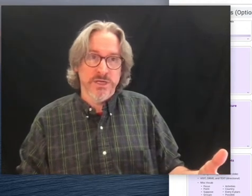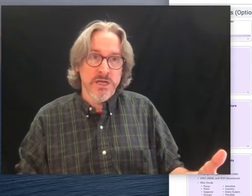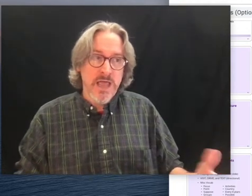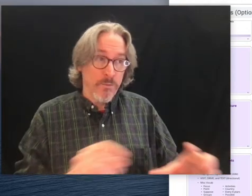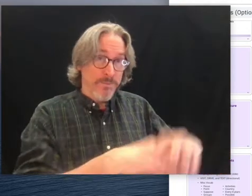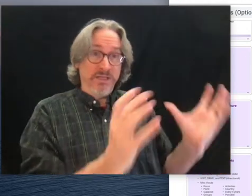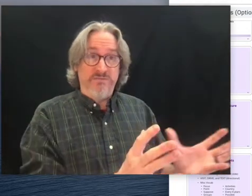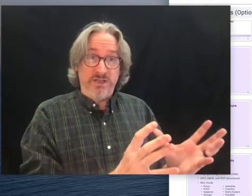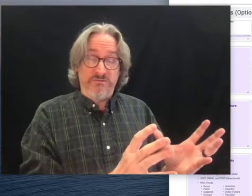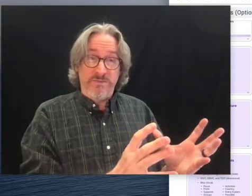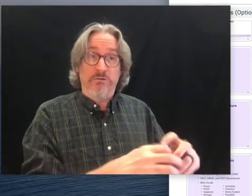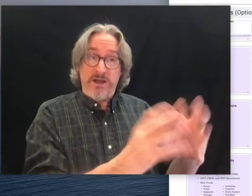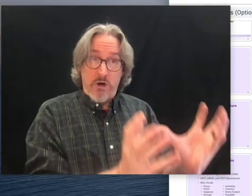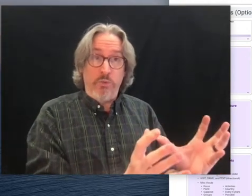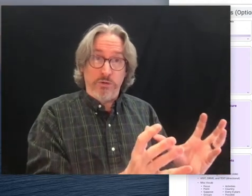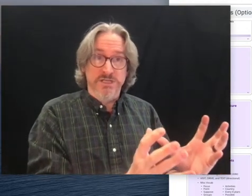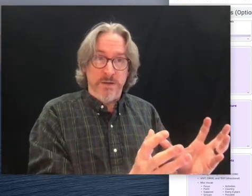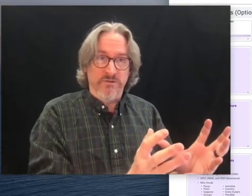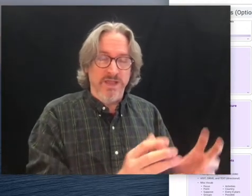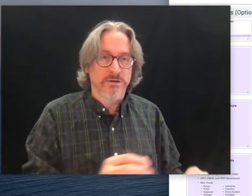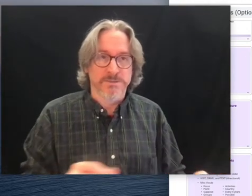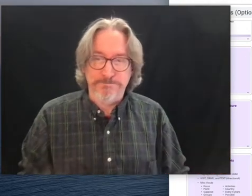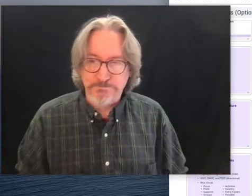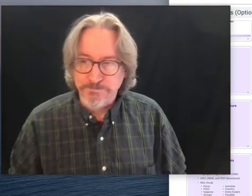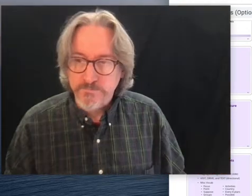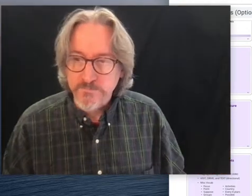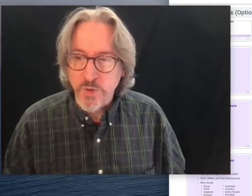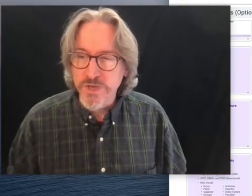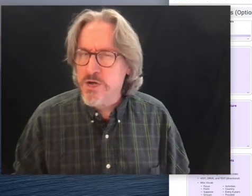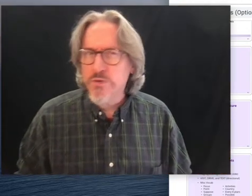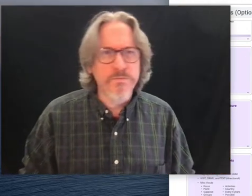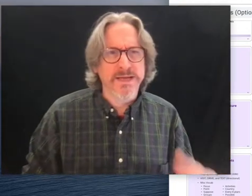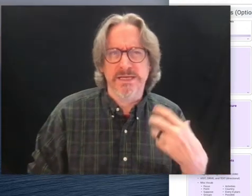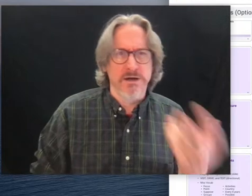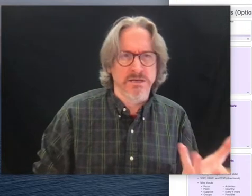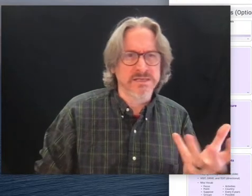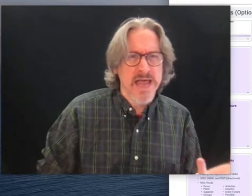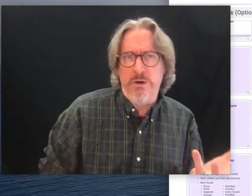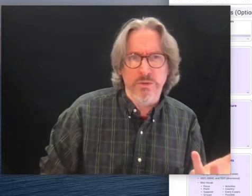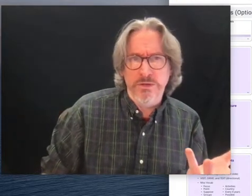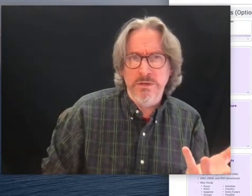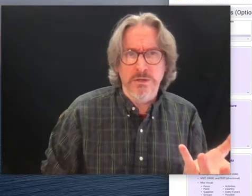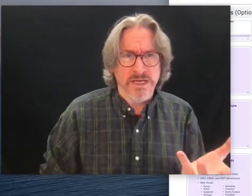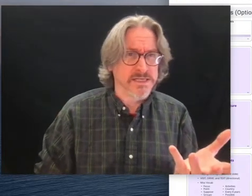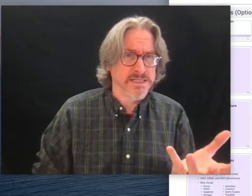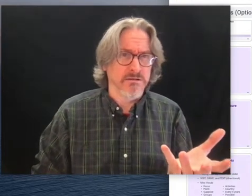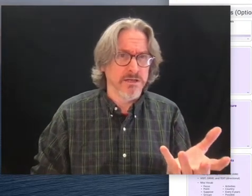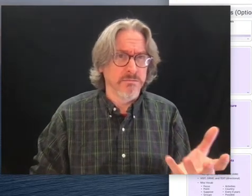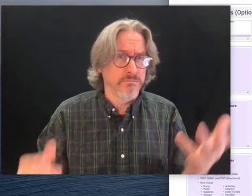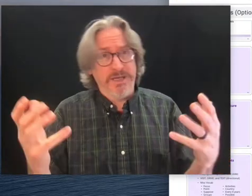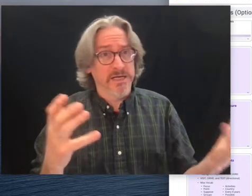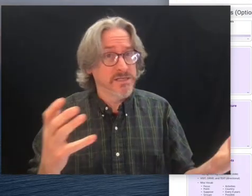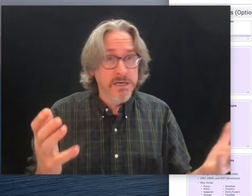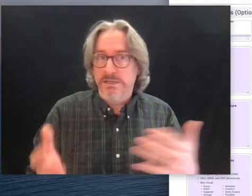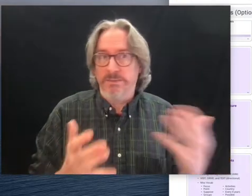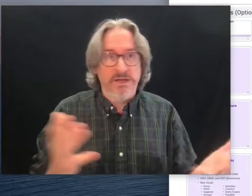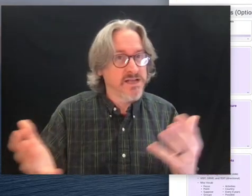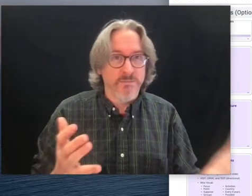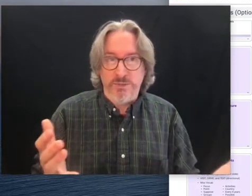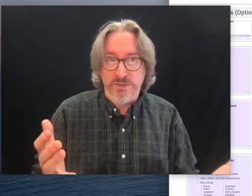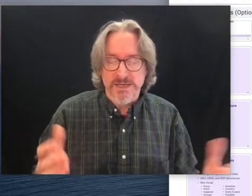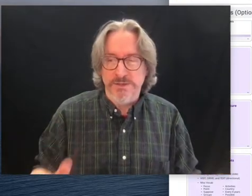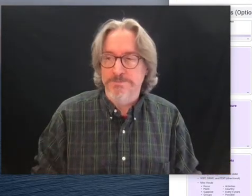letters and we build everything from there, right? All words come from letters. We don't base it on sound necessarily because some